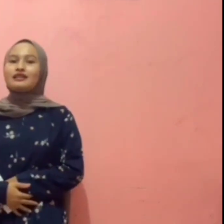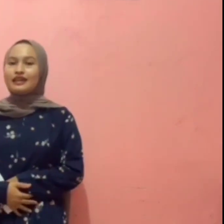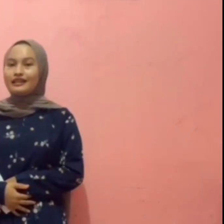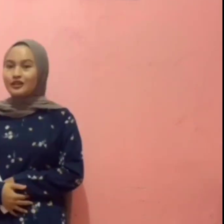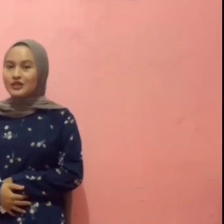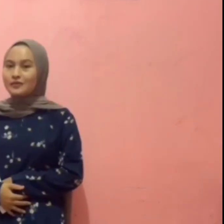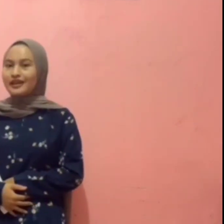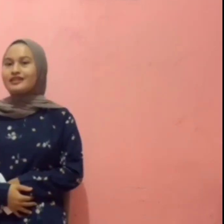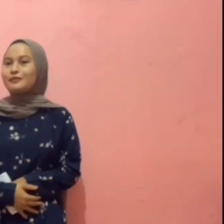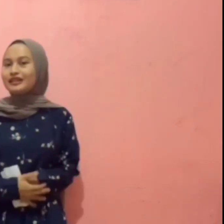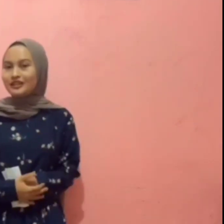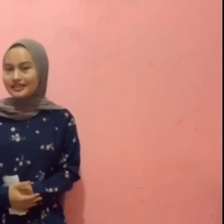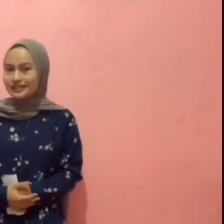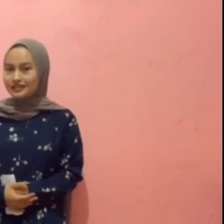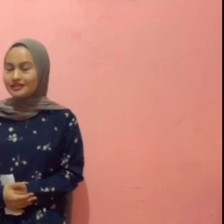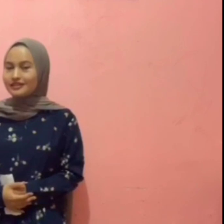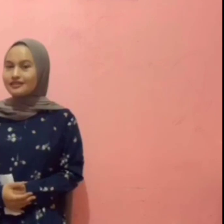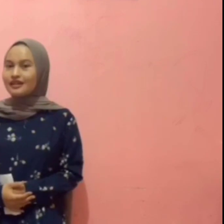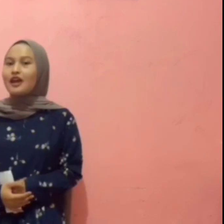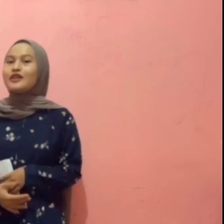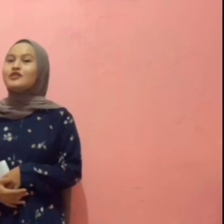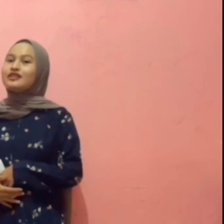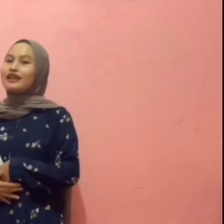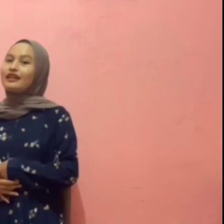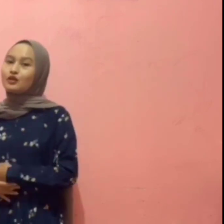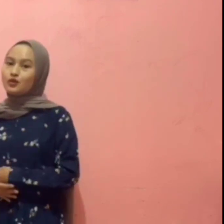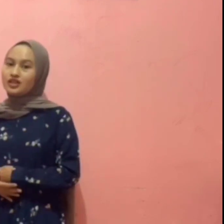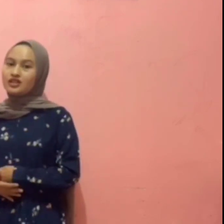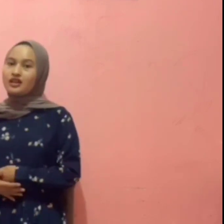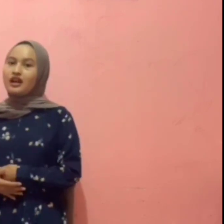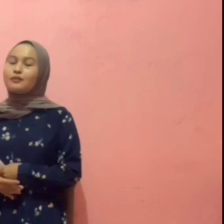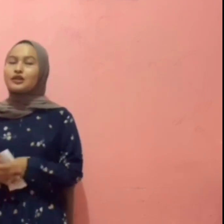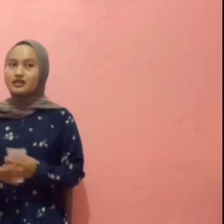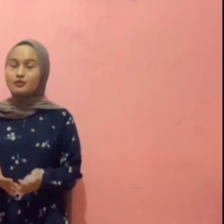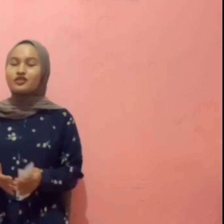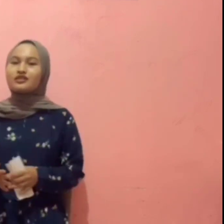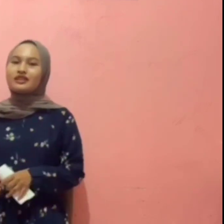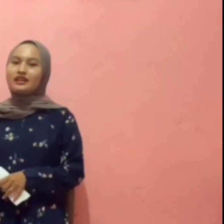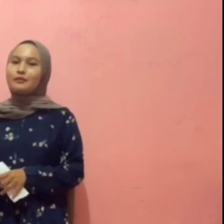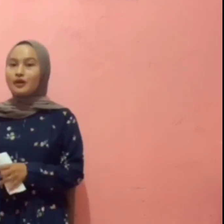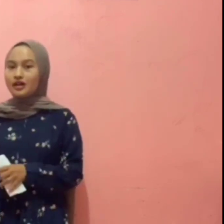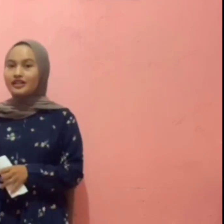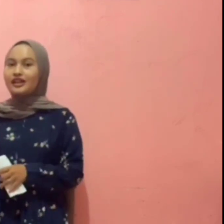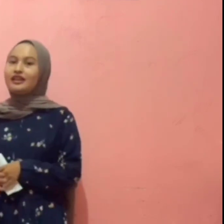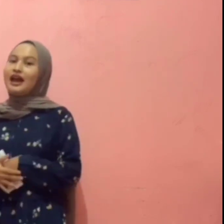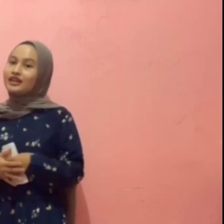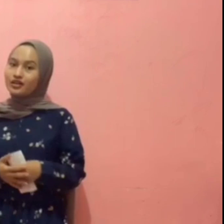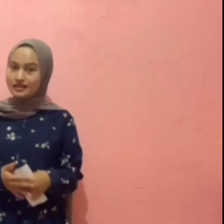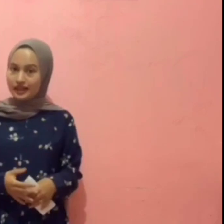sign language makes us a better listener. When using sign language, a person must take a part in eye contact